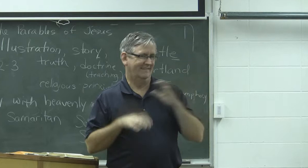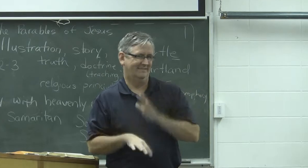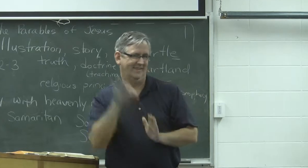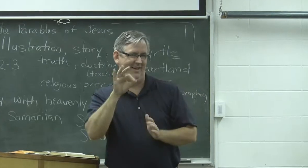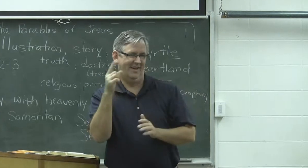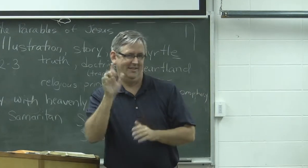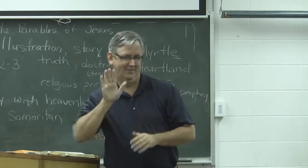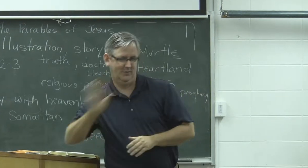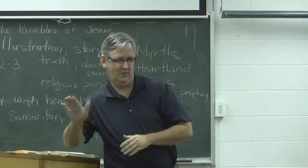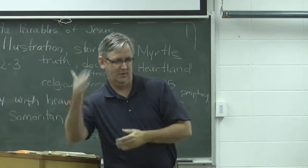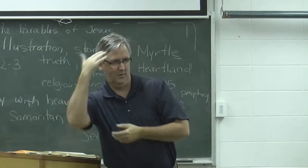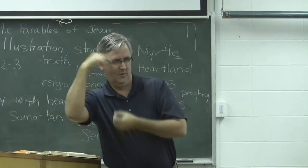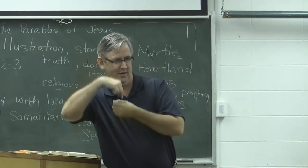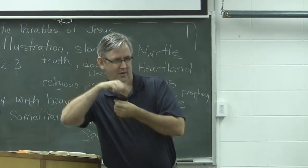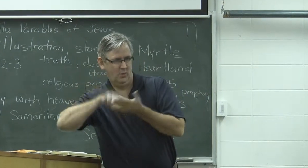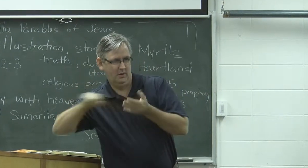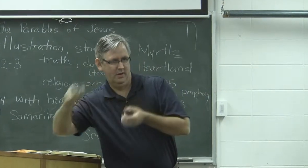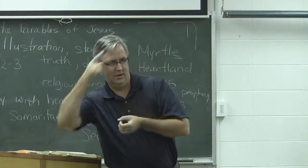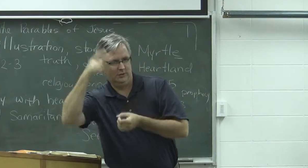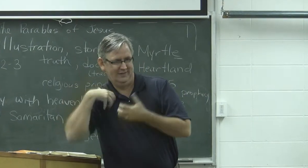it would give that example to help them understand what was going on